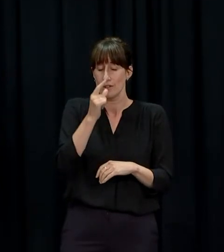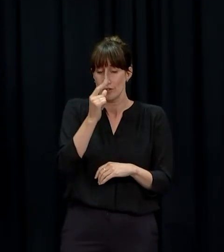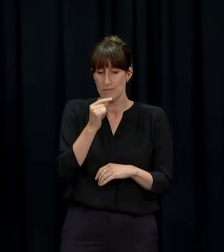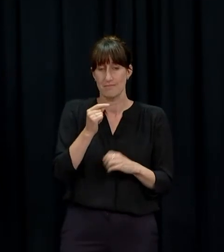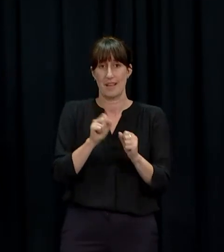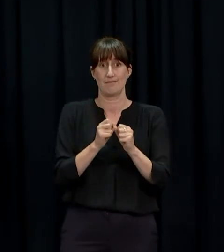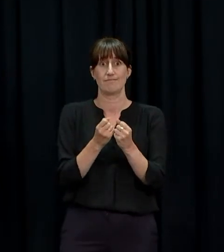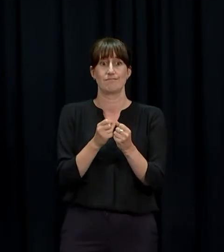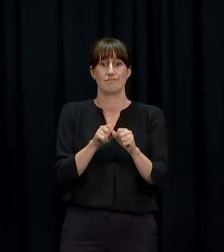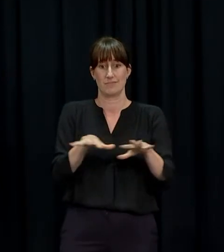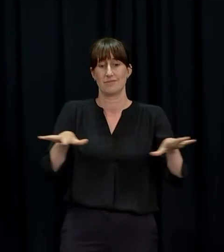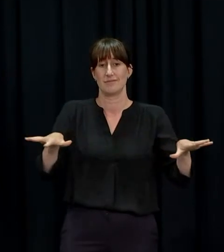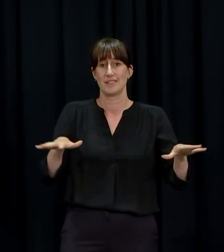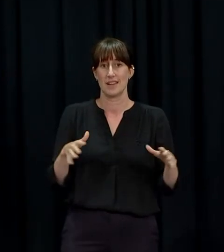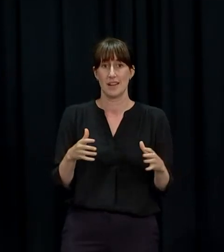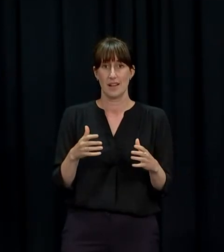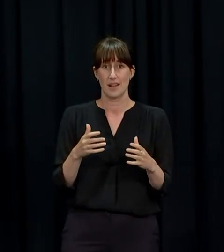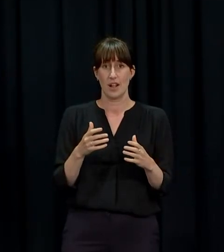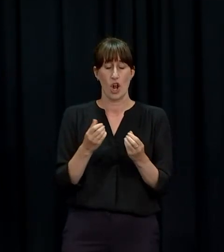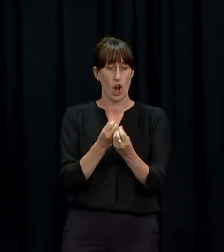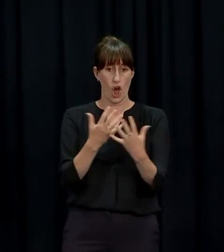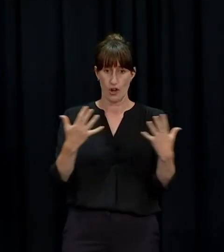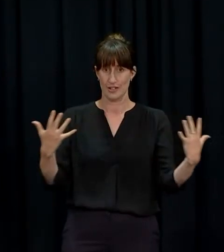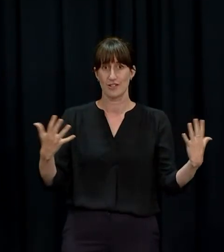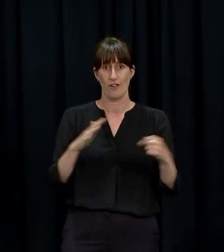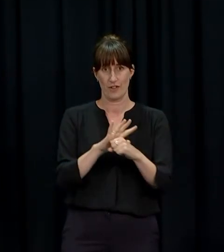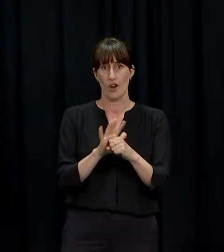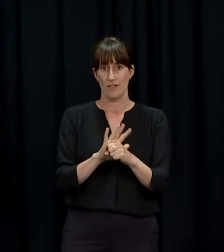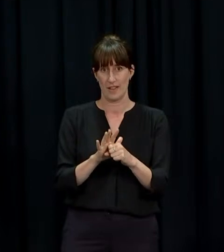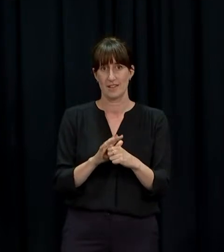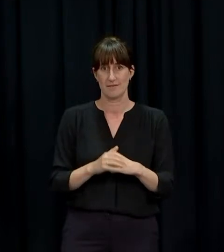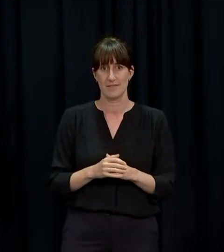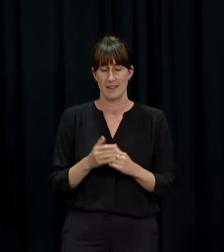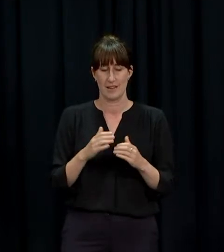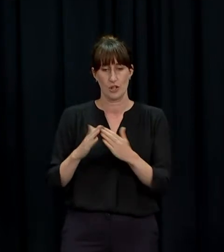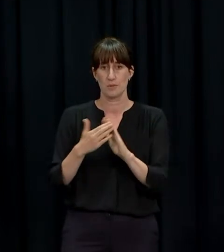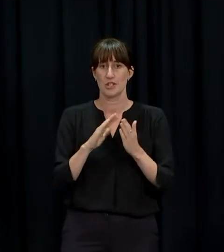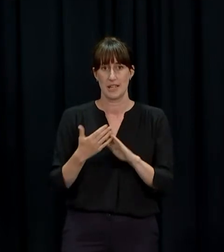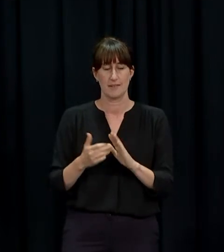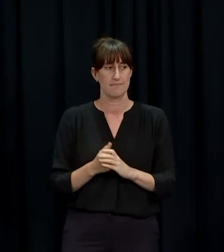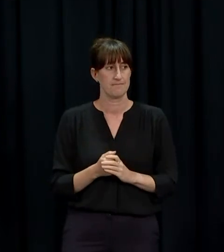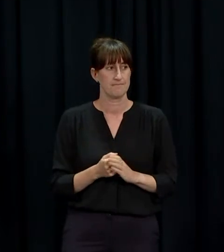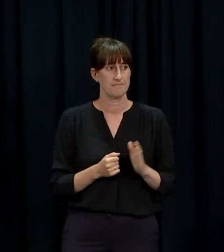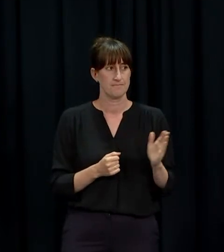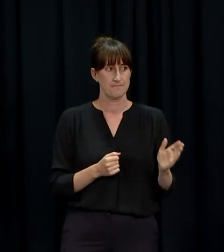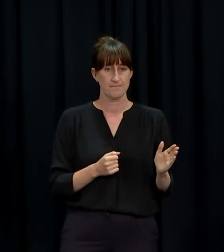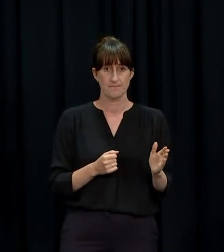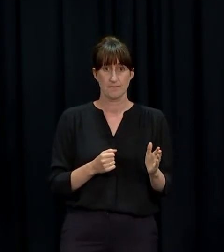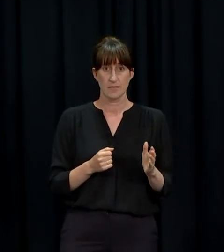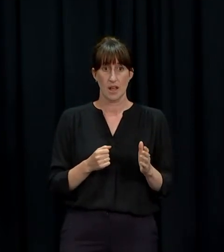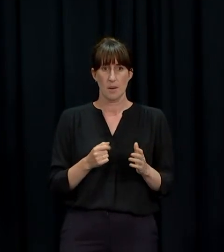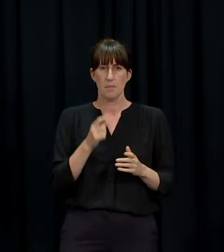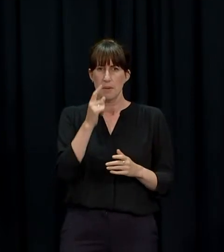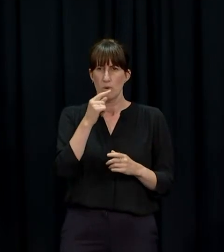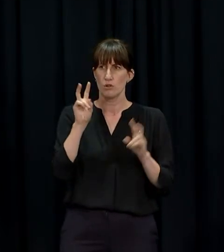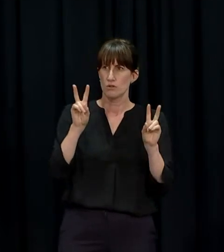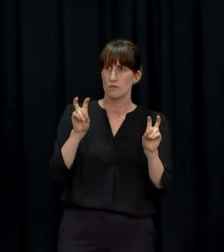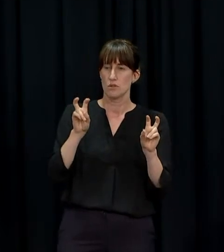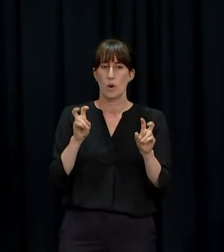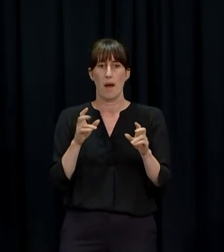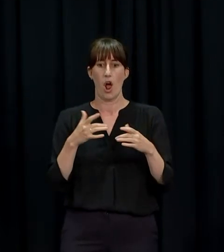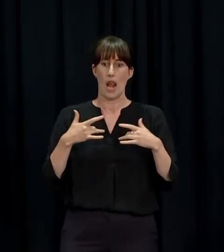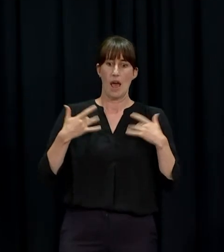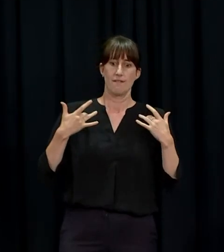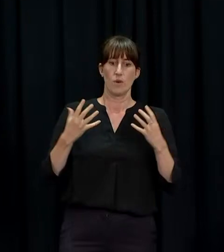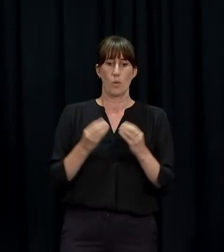are we shifting to living with the virus? And I think Michael Baker summarised this last year. We have been living with the virus. We have lived with